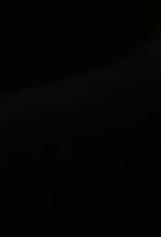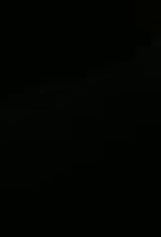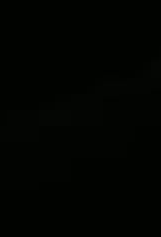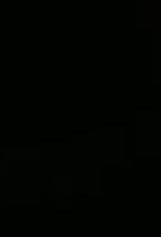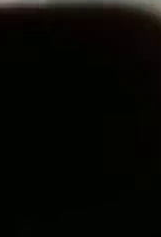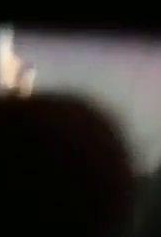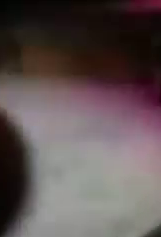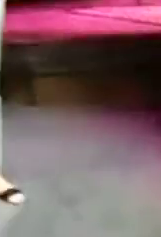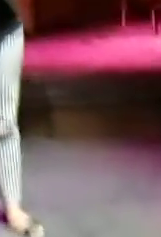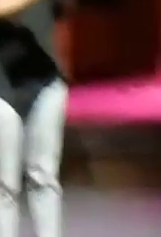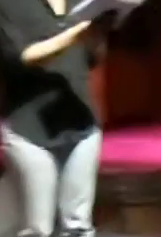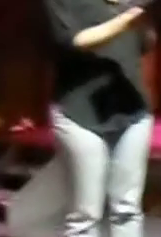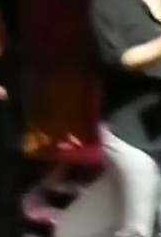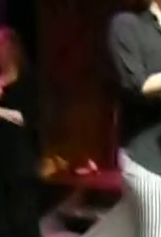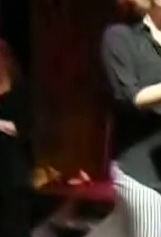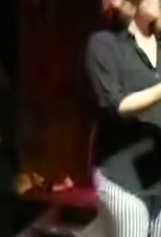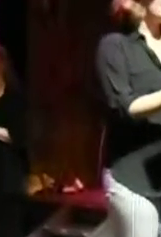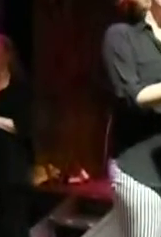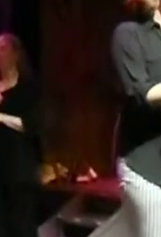Rutherford.